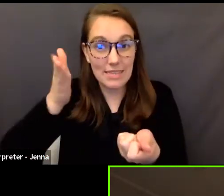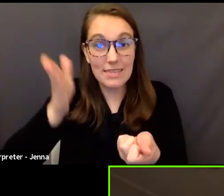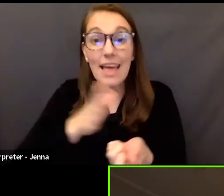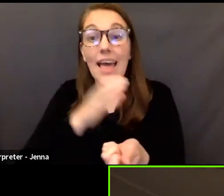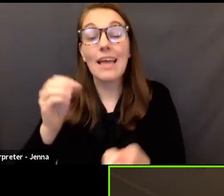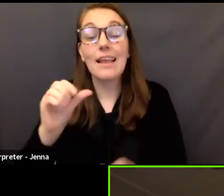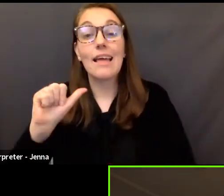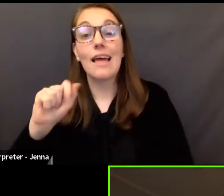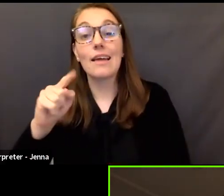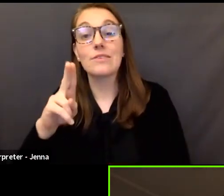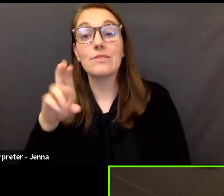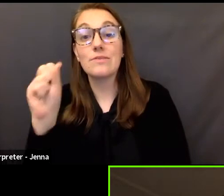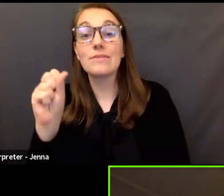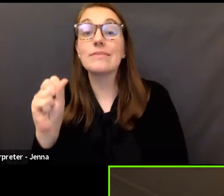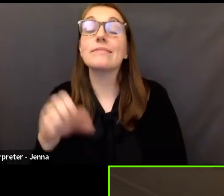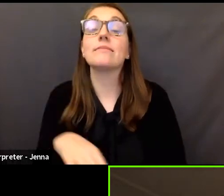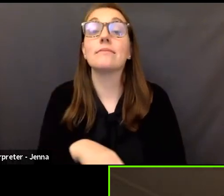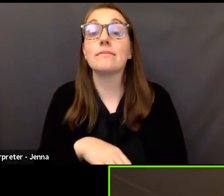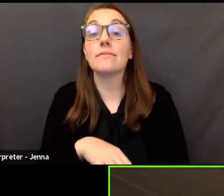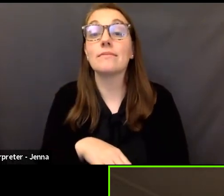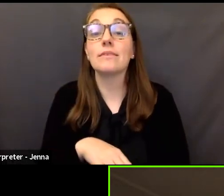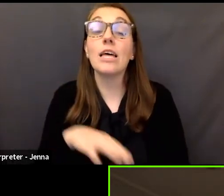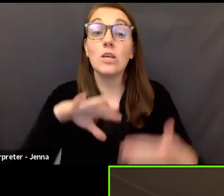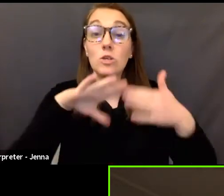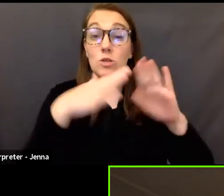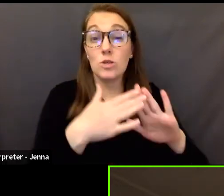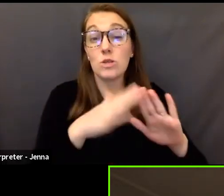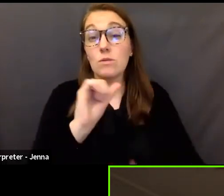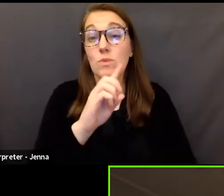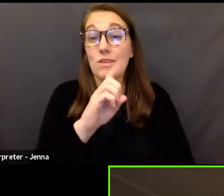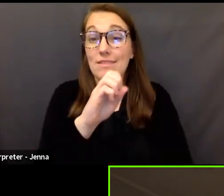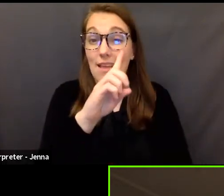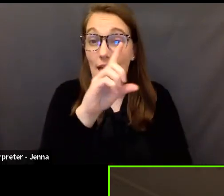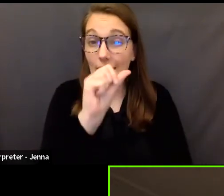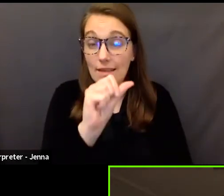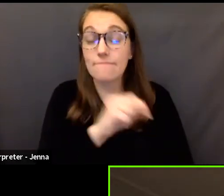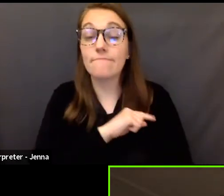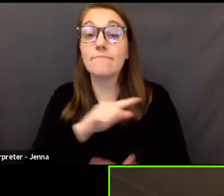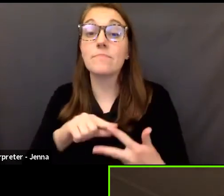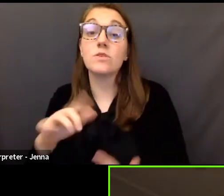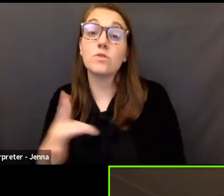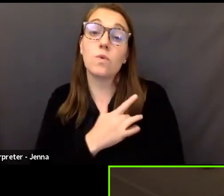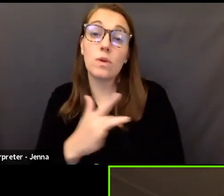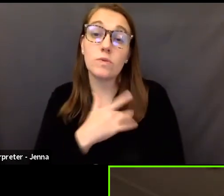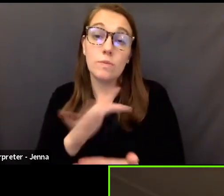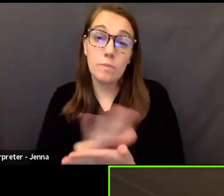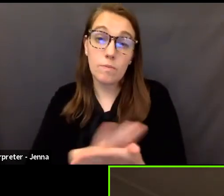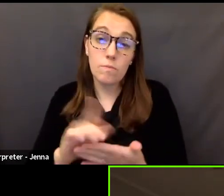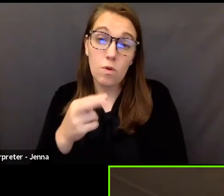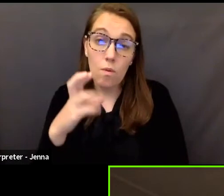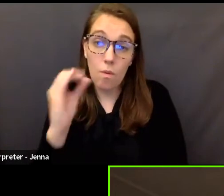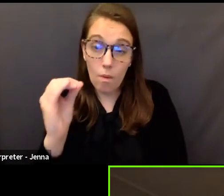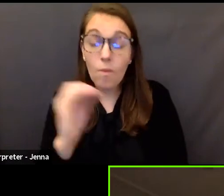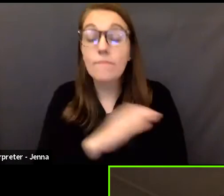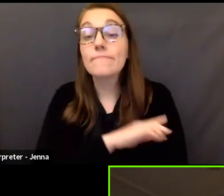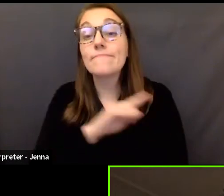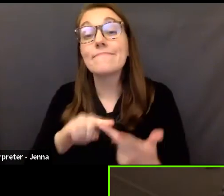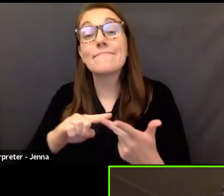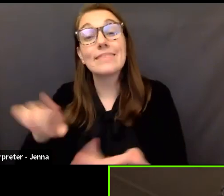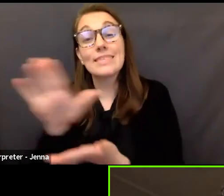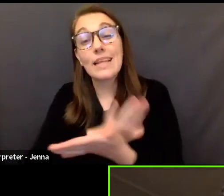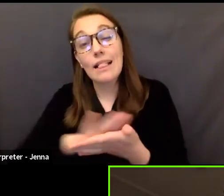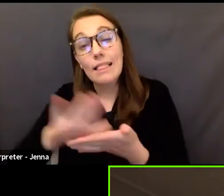La Comunidad of Hispanic Scholars of Religion, Corazon Puro, the Collegium Institute, the Hispanic